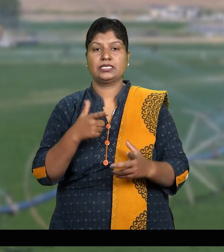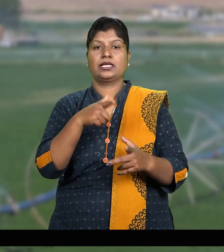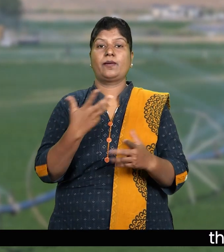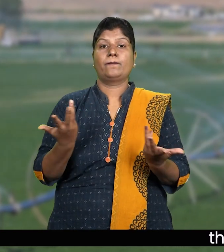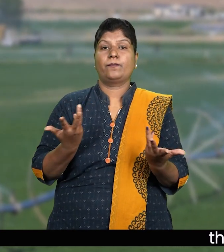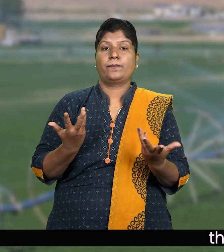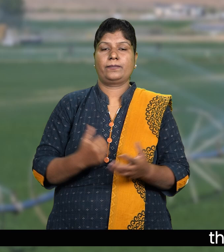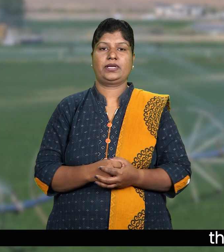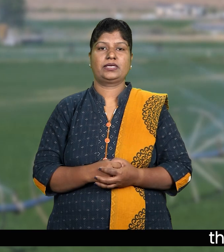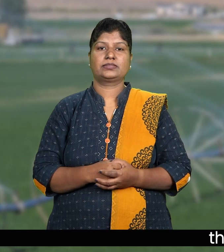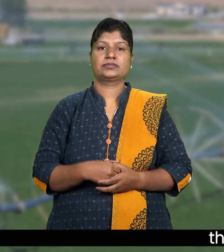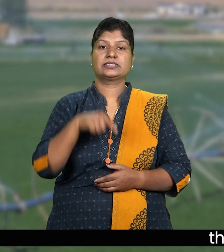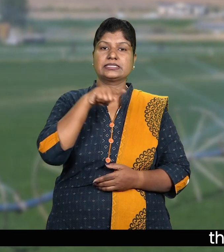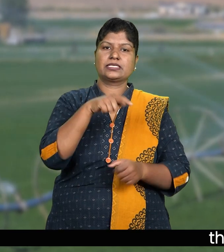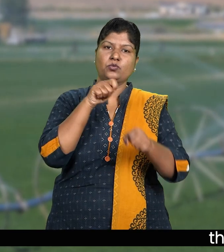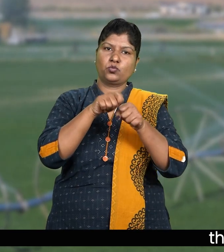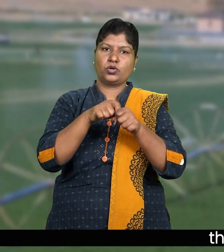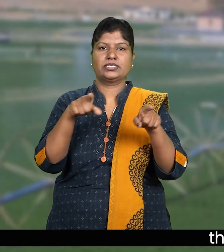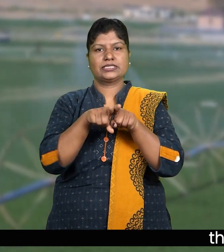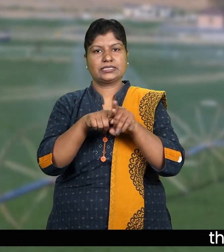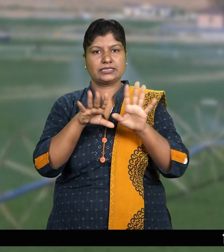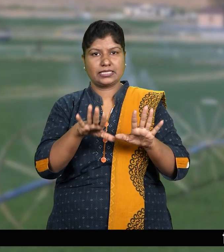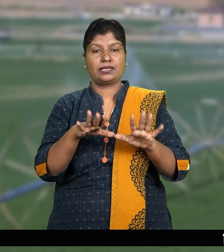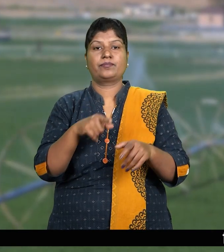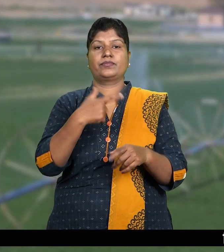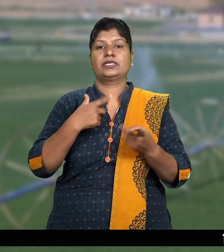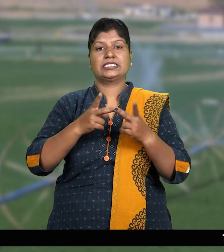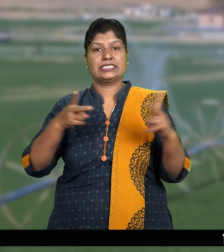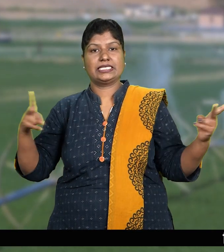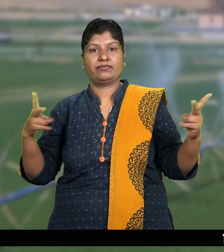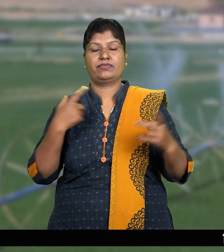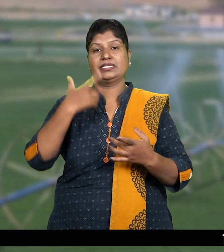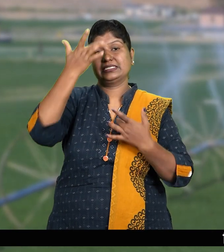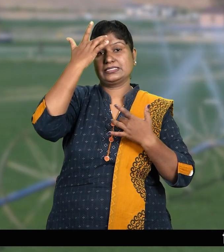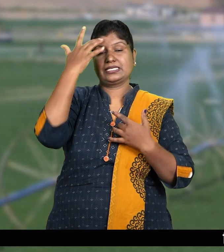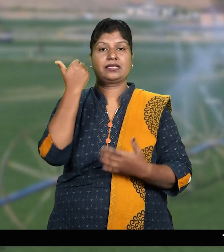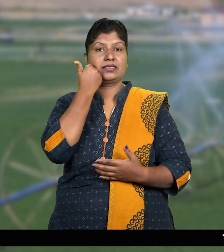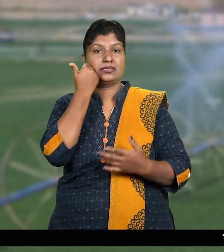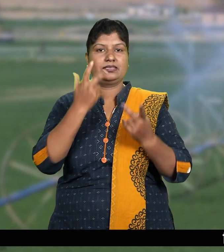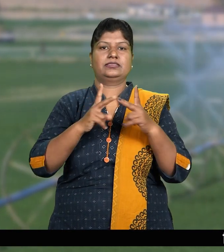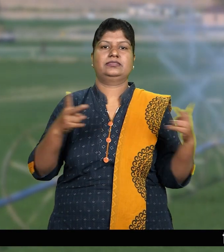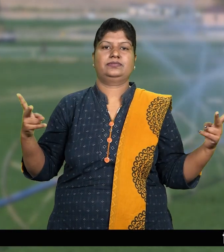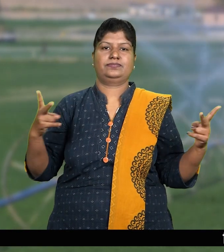because they also work as carriers for different diseases.